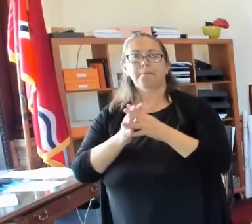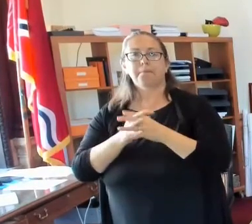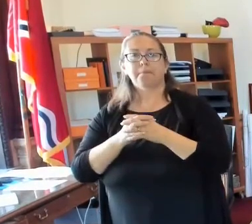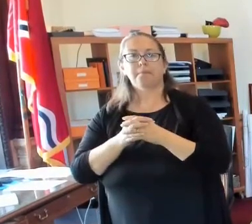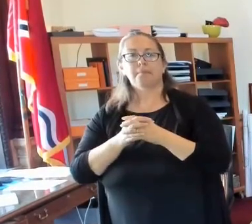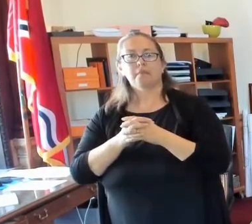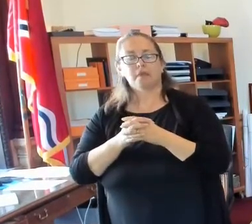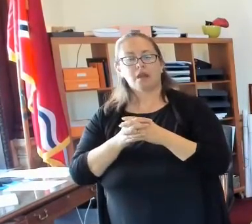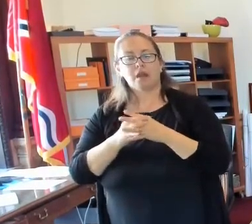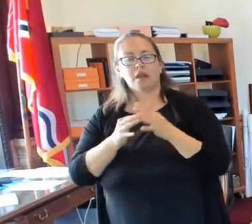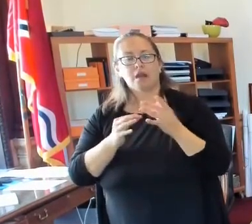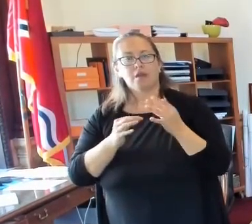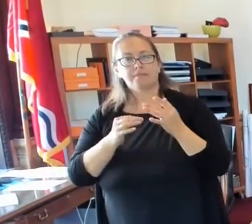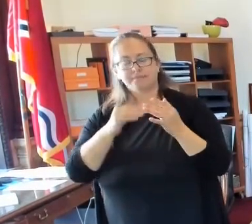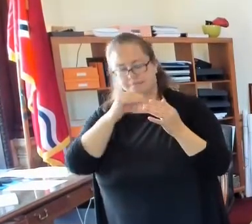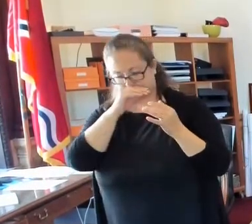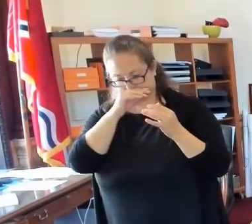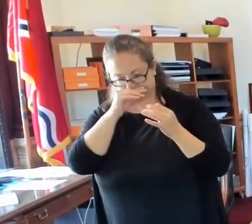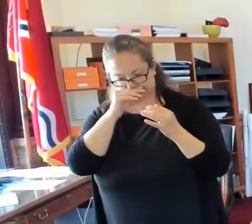we talked on